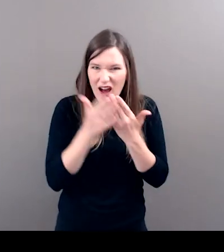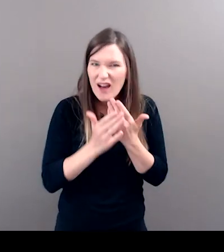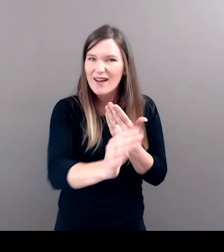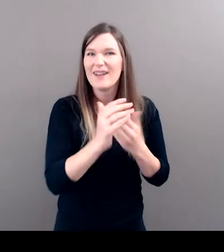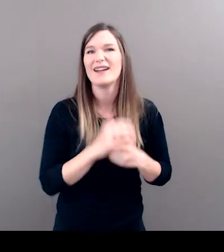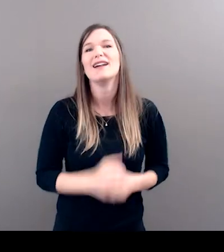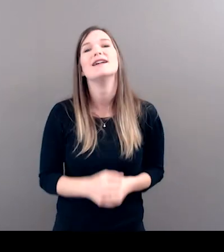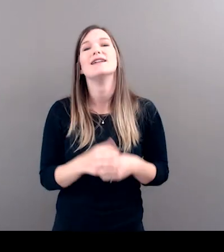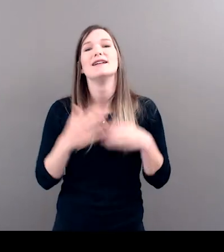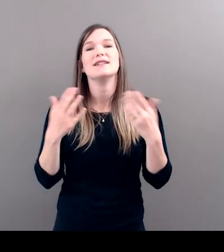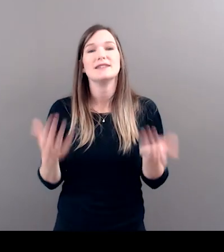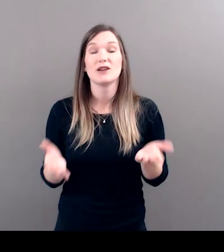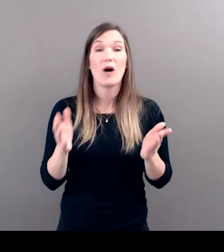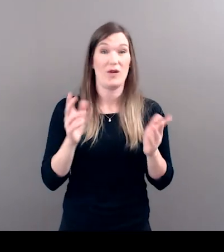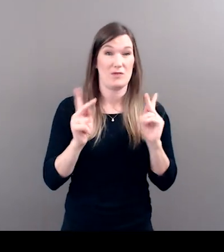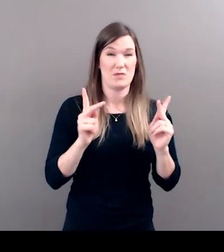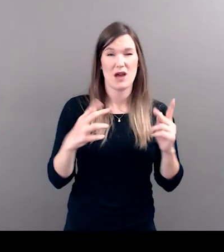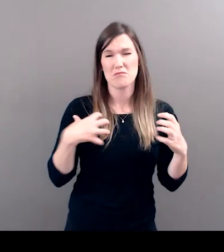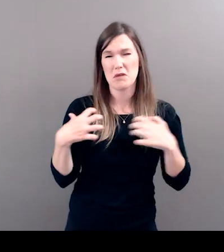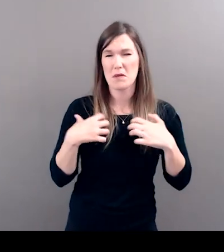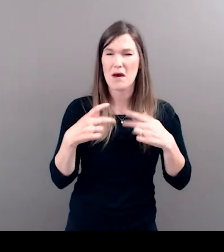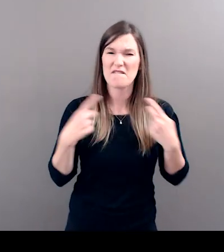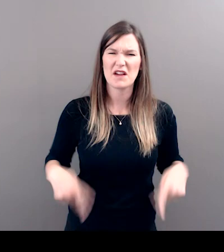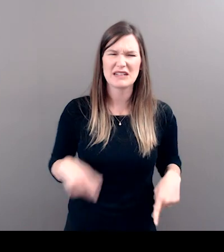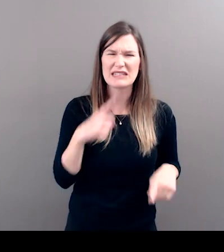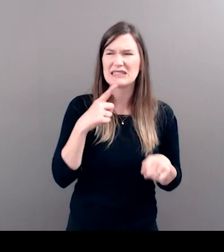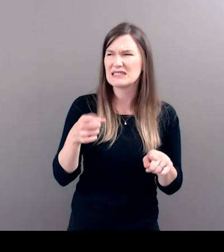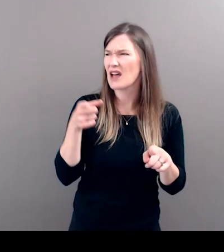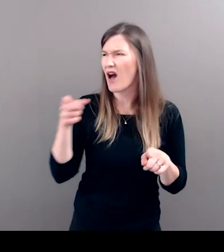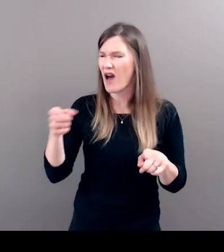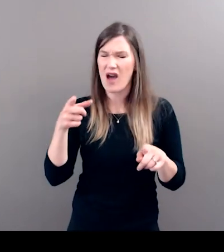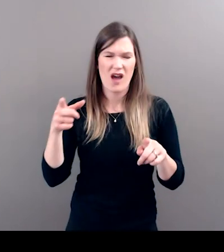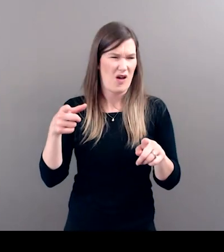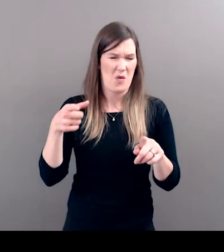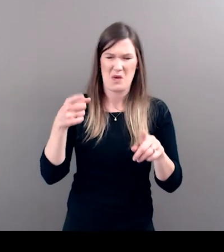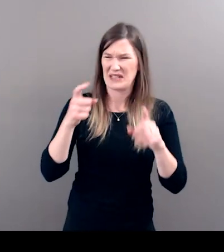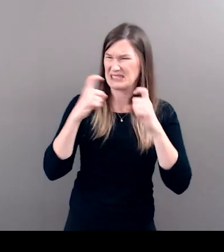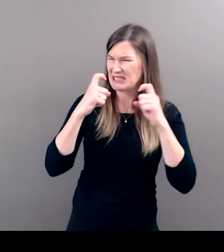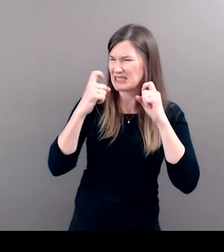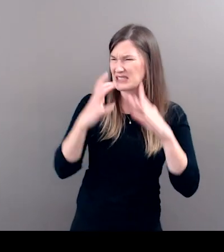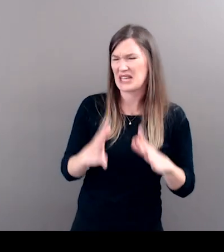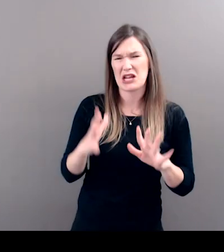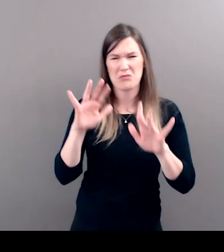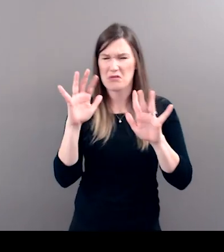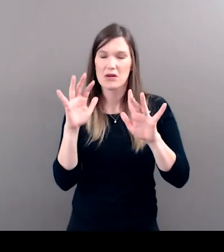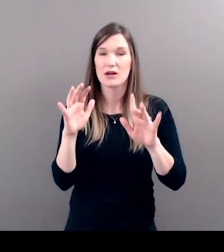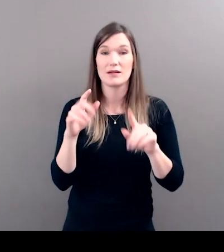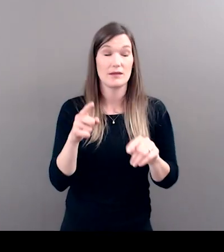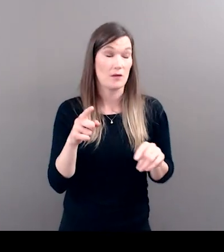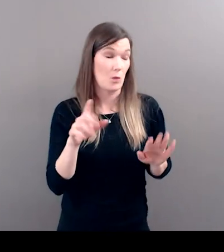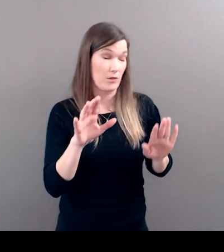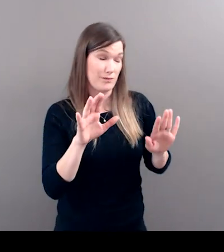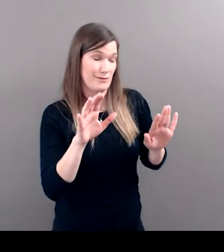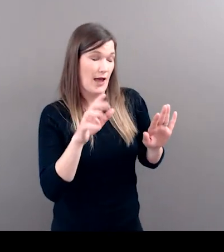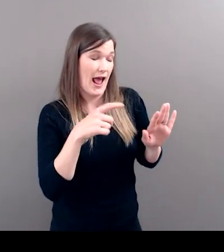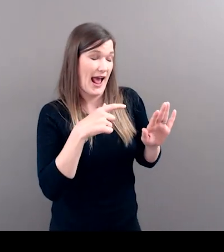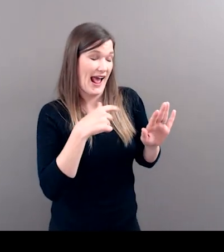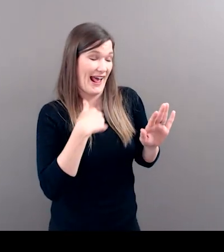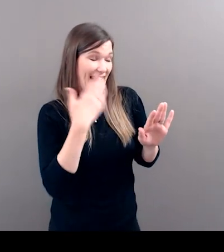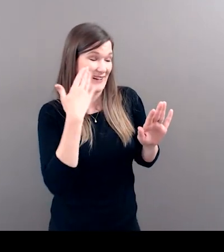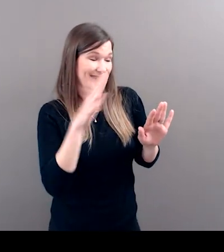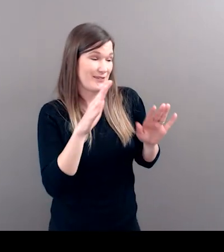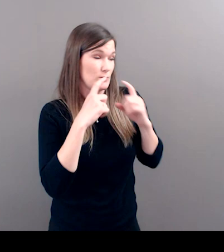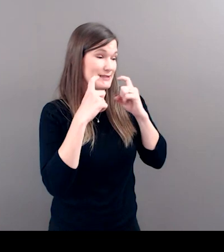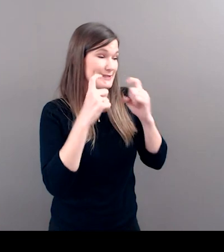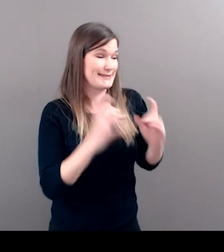about all that. I don't know if he's a sinner or not. I don't know what y'all got against that brother. All I know is I used to